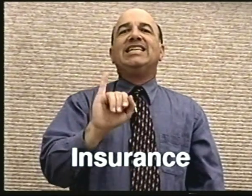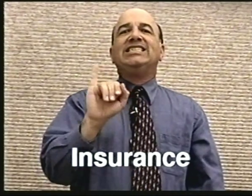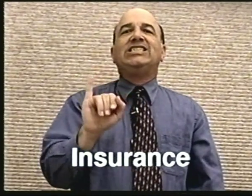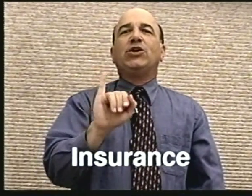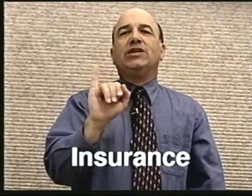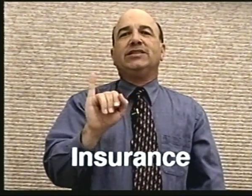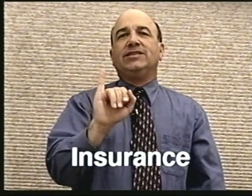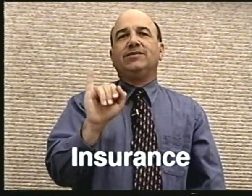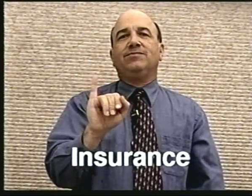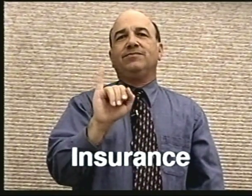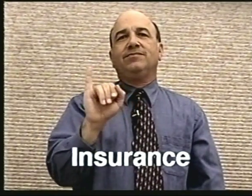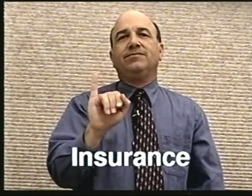Insurance.